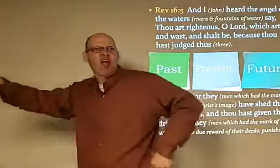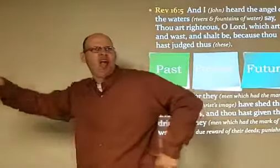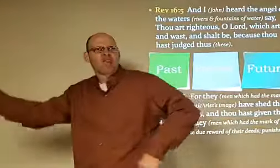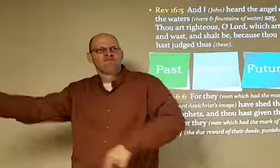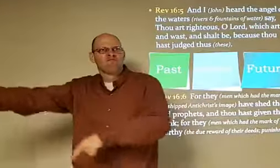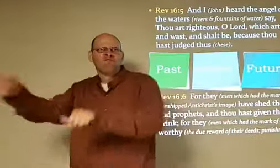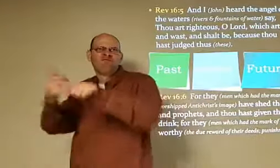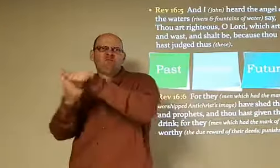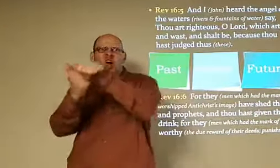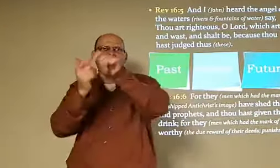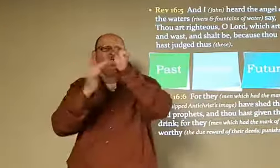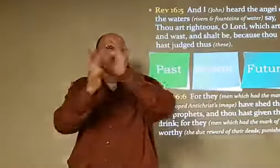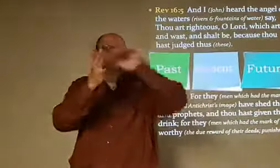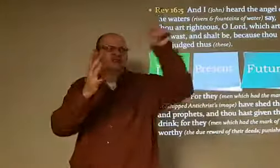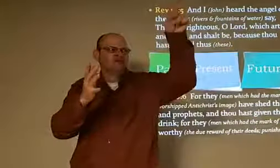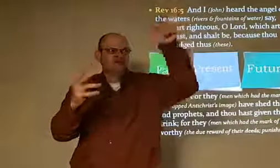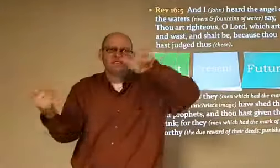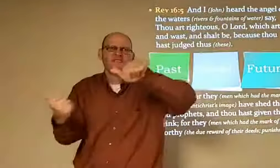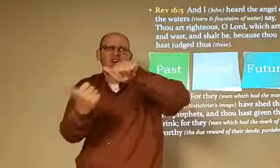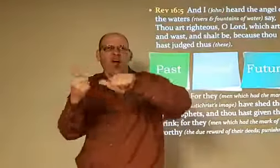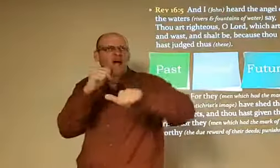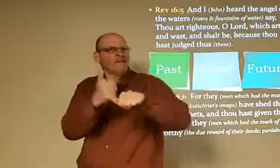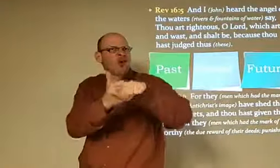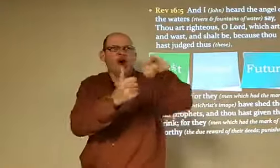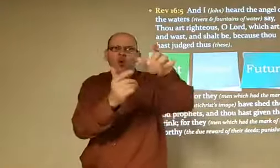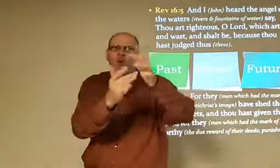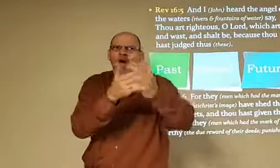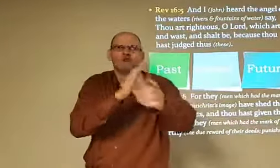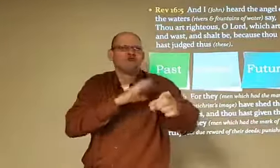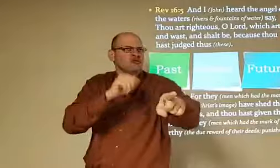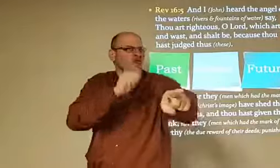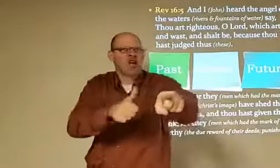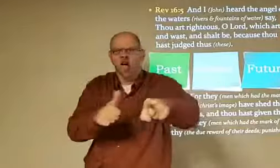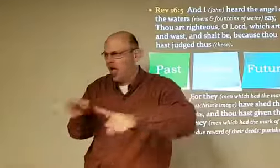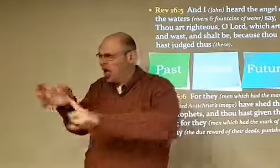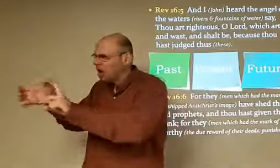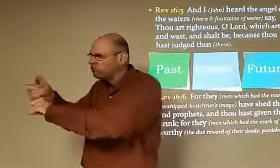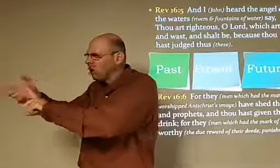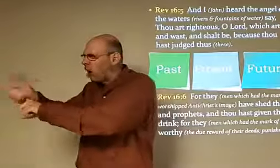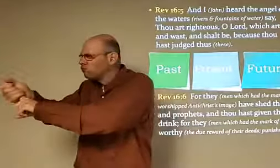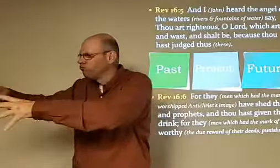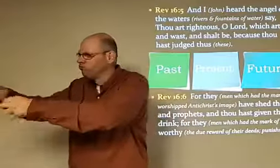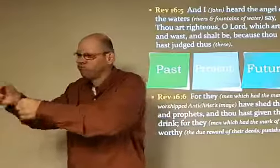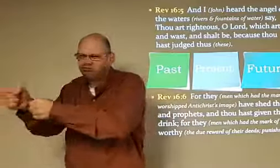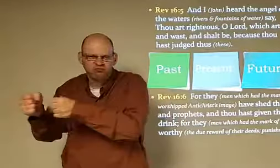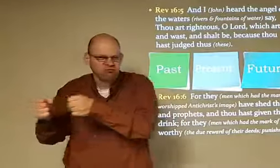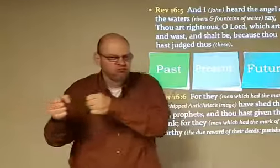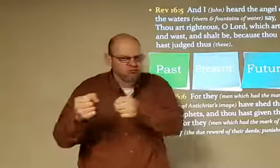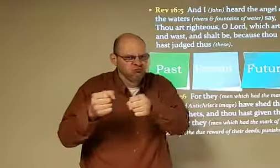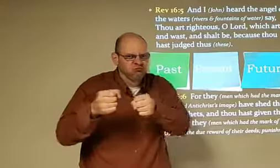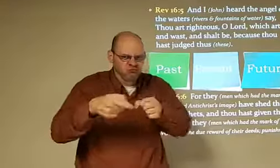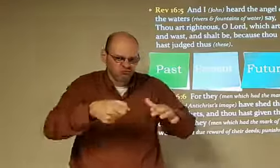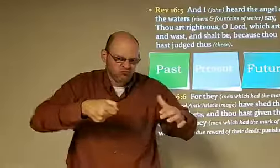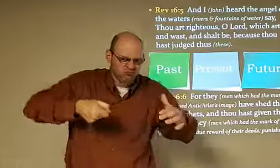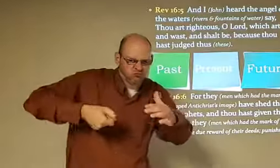I would, you know, if I'm in the army, and I'm like, they follow Jesus Christ, so I'm going to capture